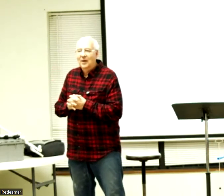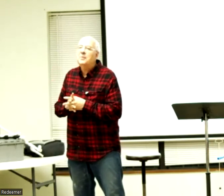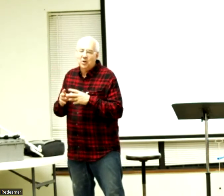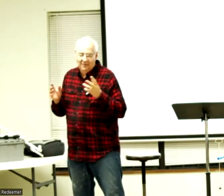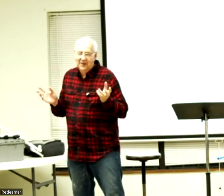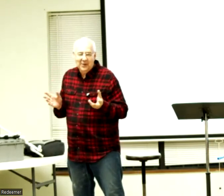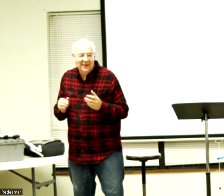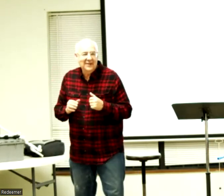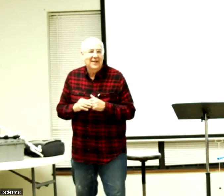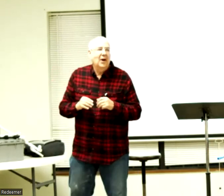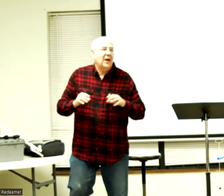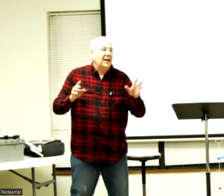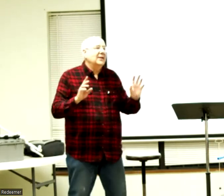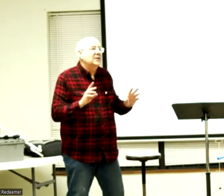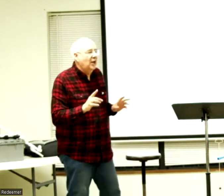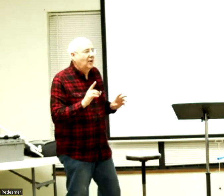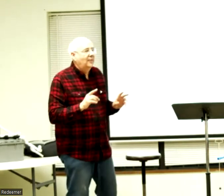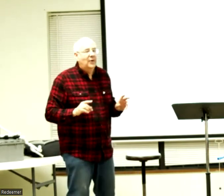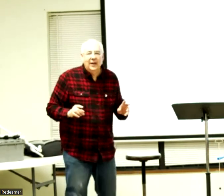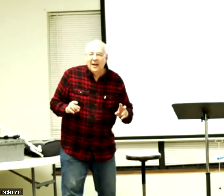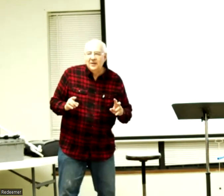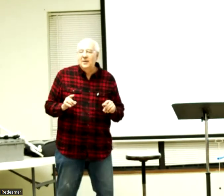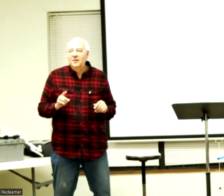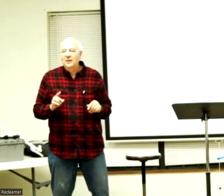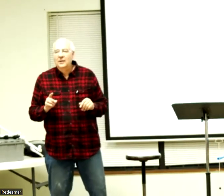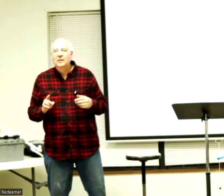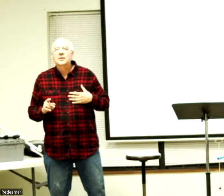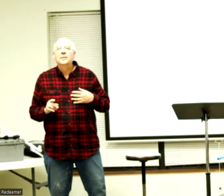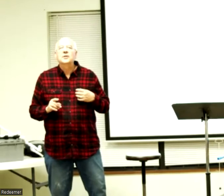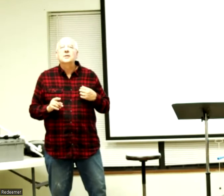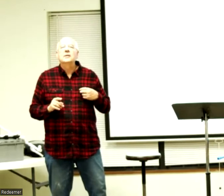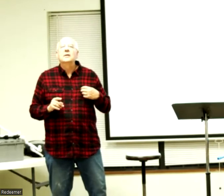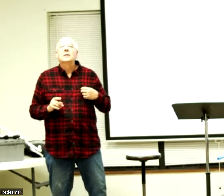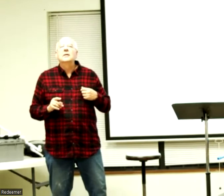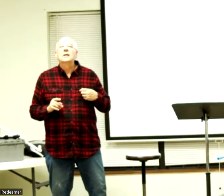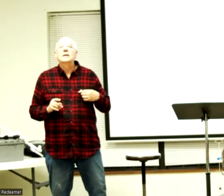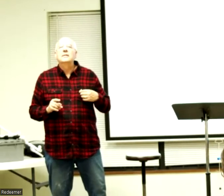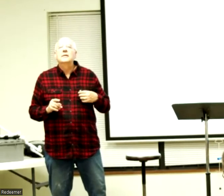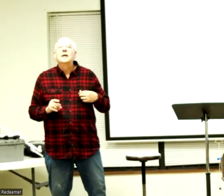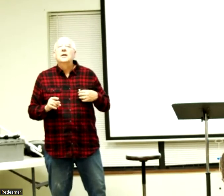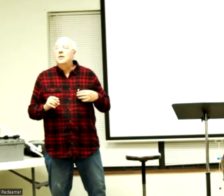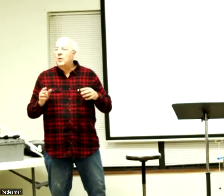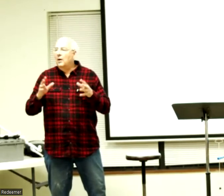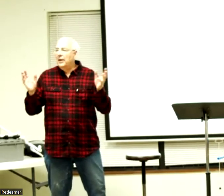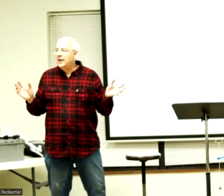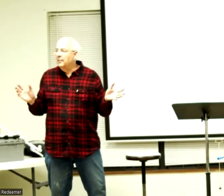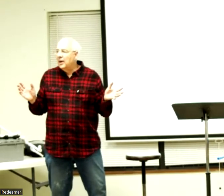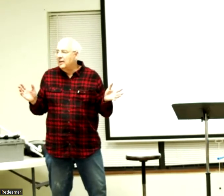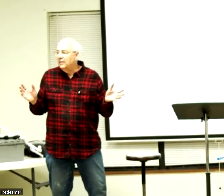I'm sure, but that's okay. So what I'd like to do, what time is it? Do you all want to take a break?